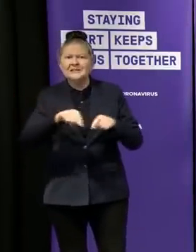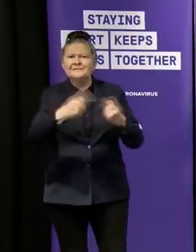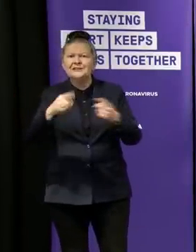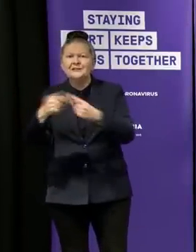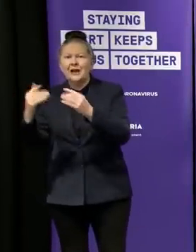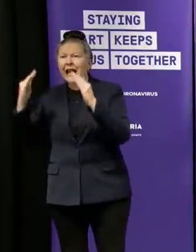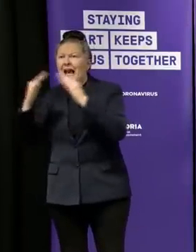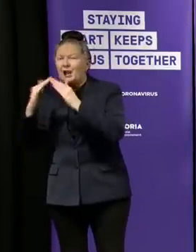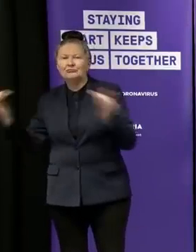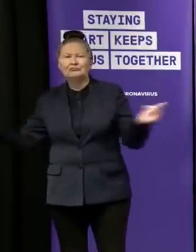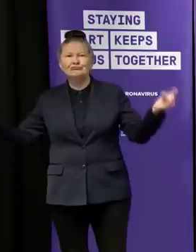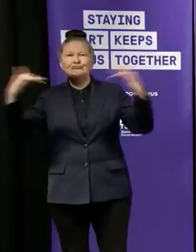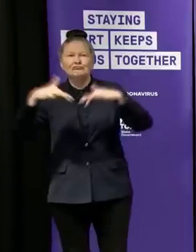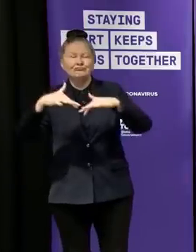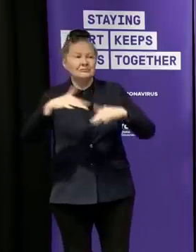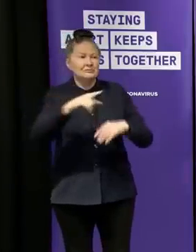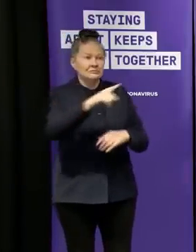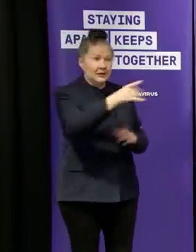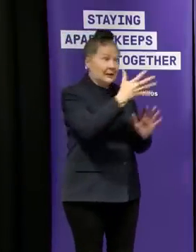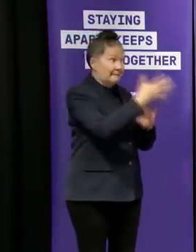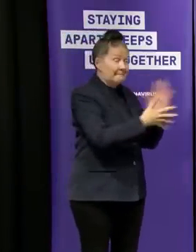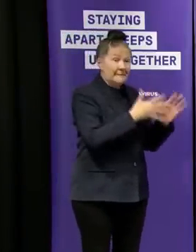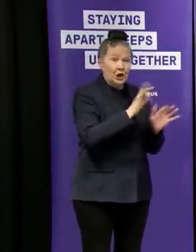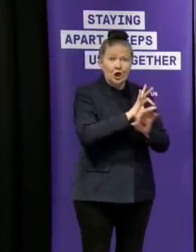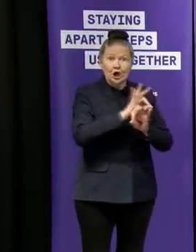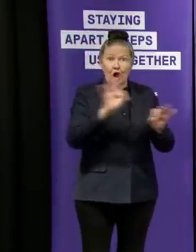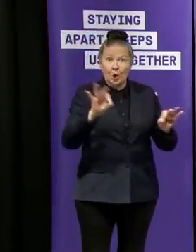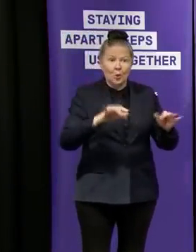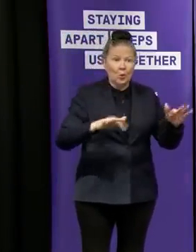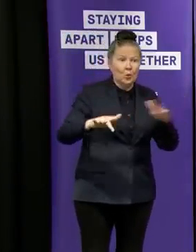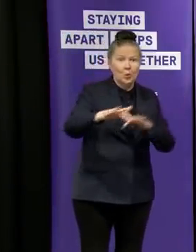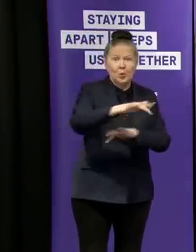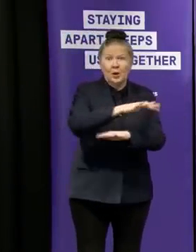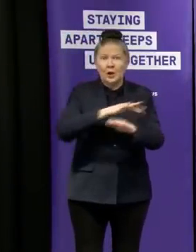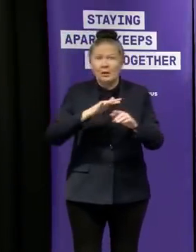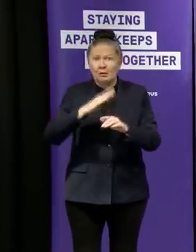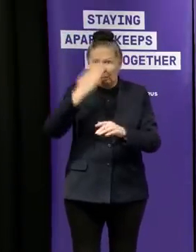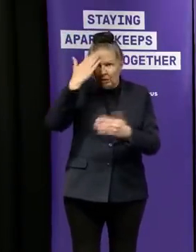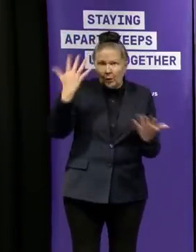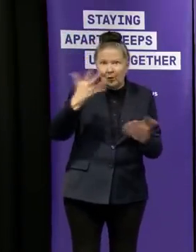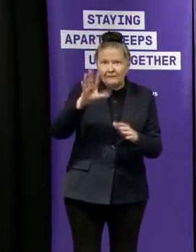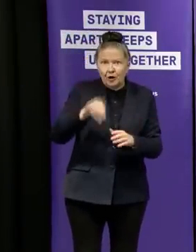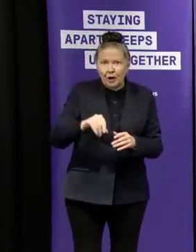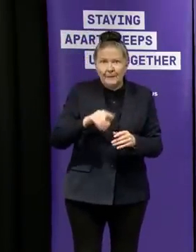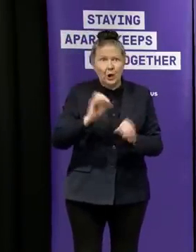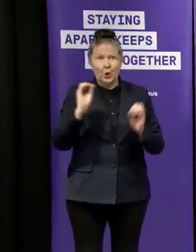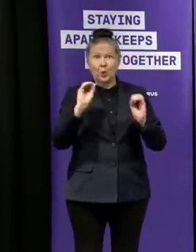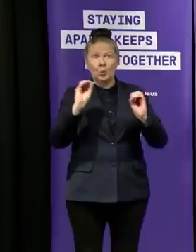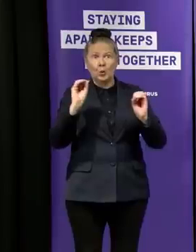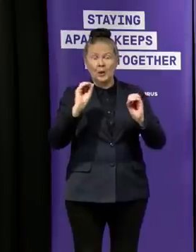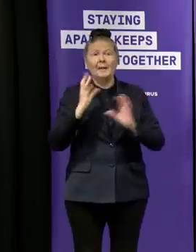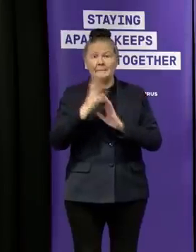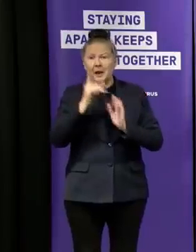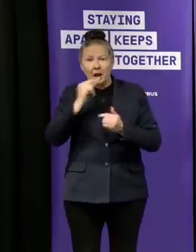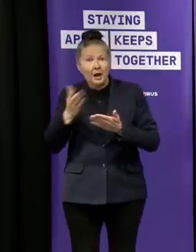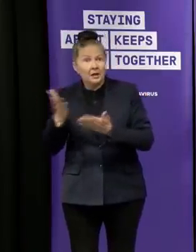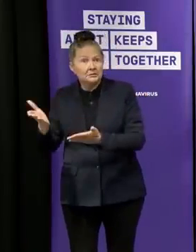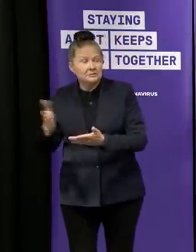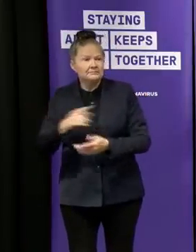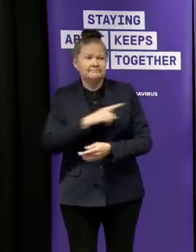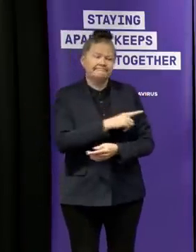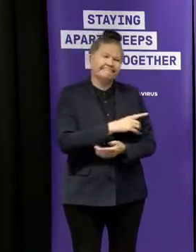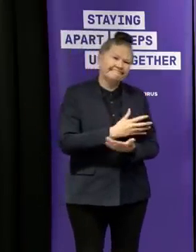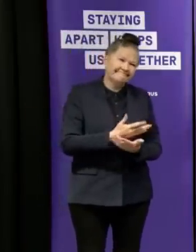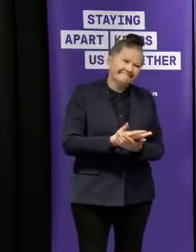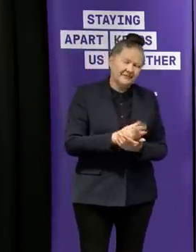indoors. Ideally, no community transmission cases, no mystery cases. Oh, ideally, but again, we wouldn't have that as some